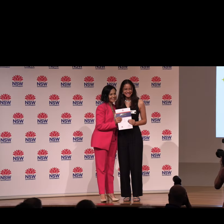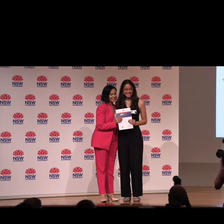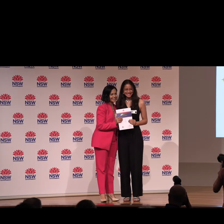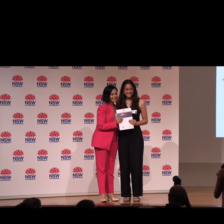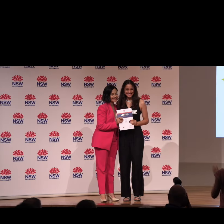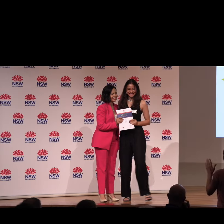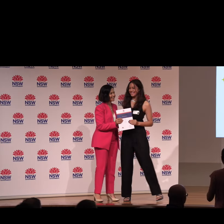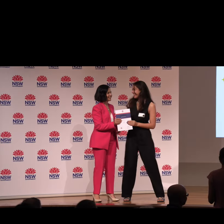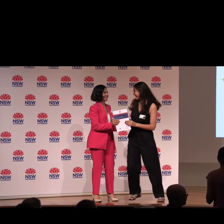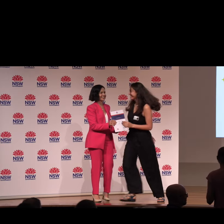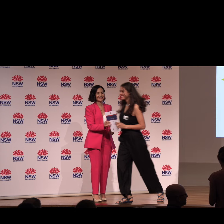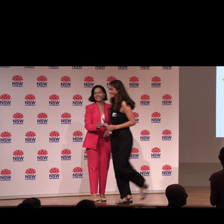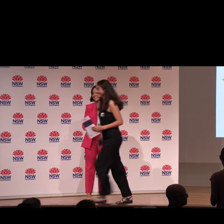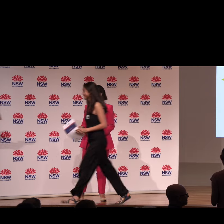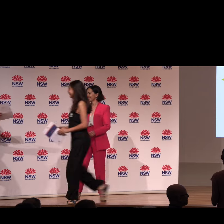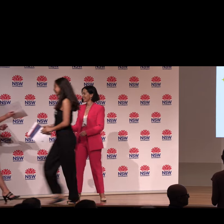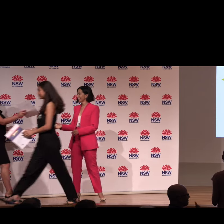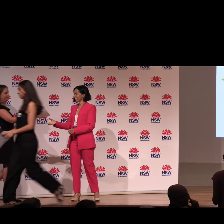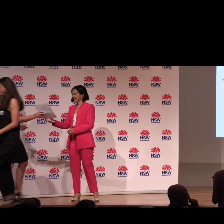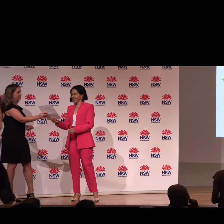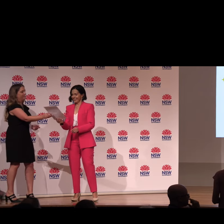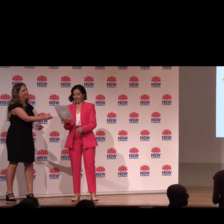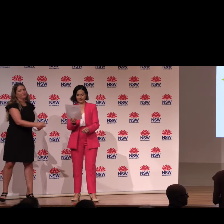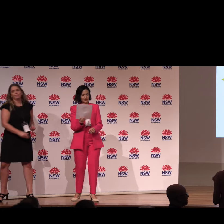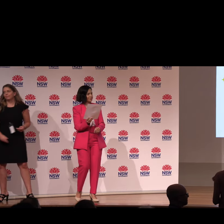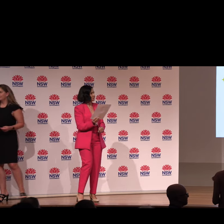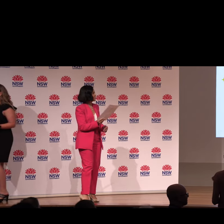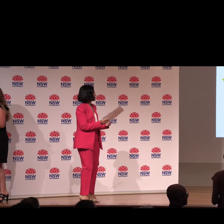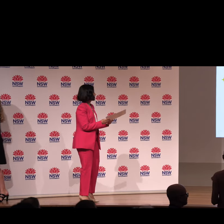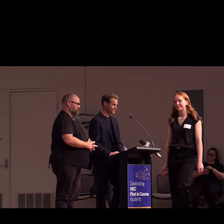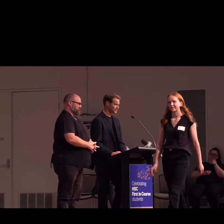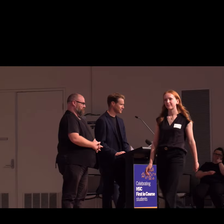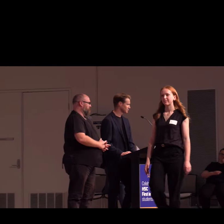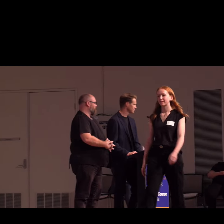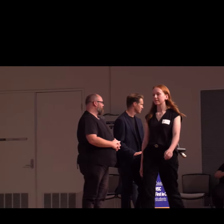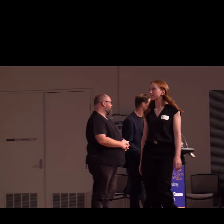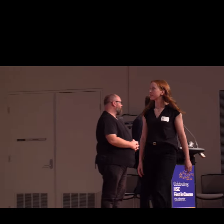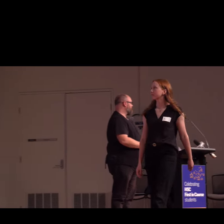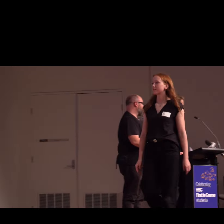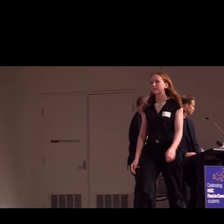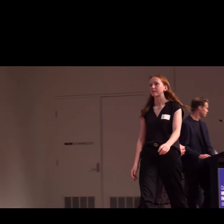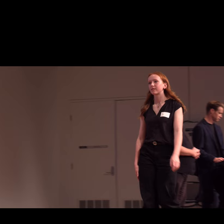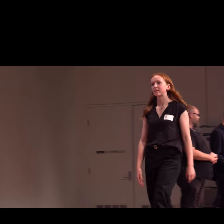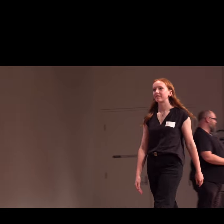In Dutch continuers, Ava Scooter, outside tutor.